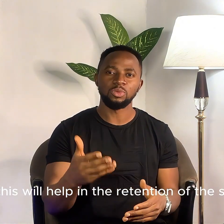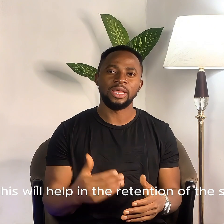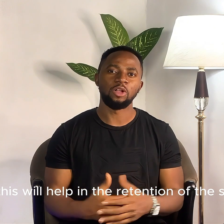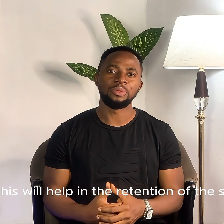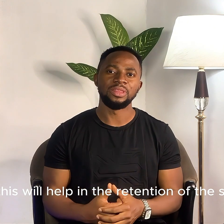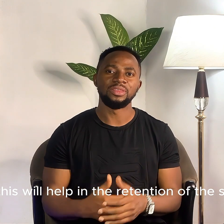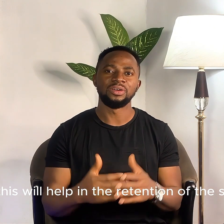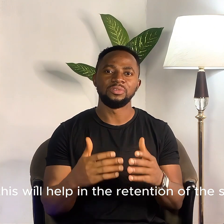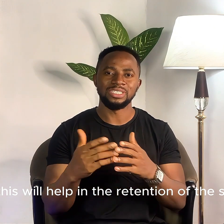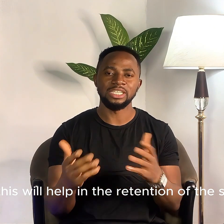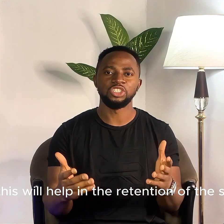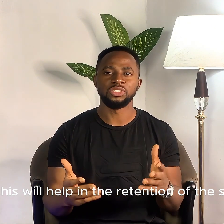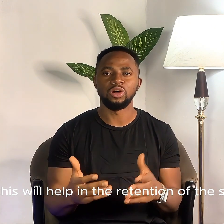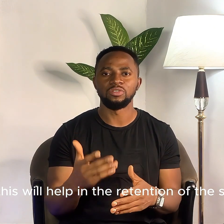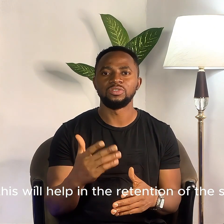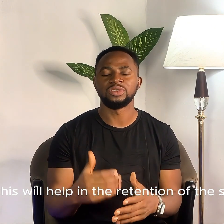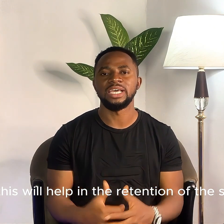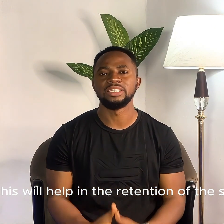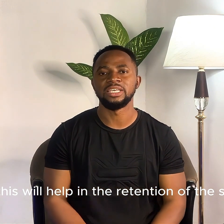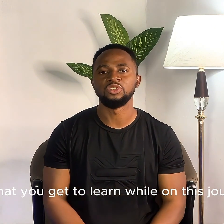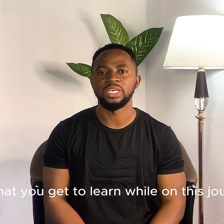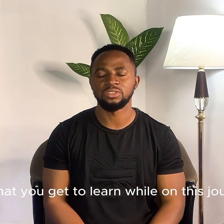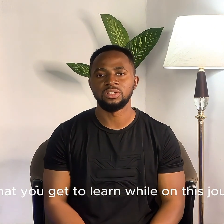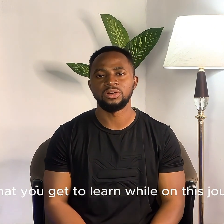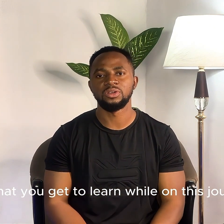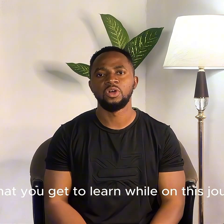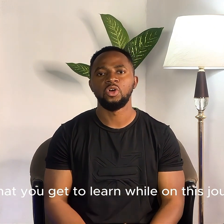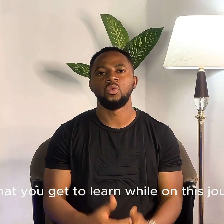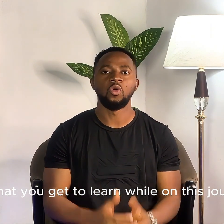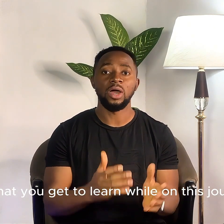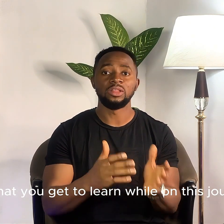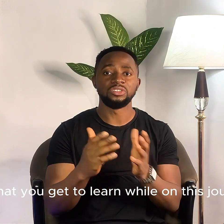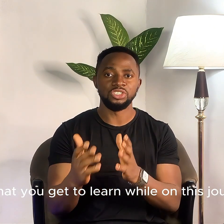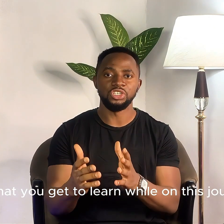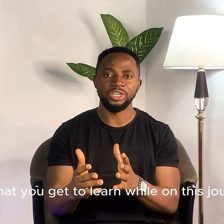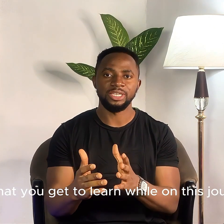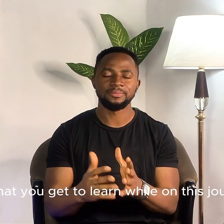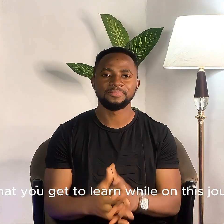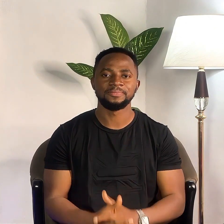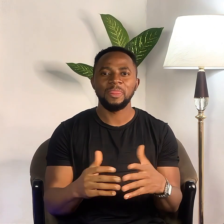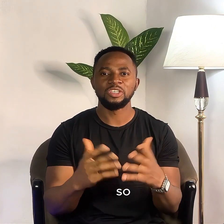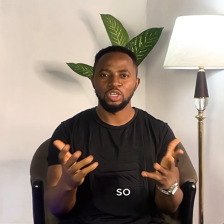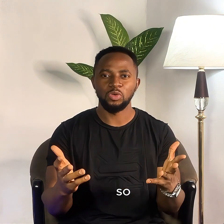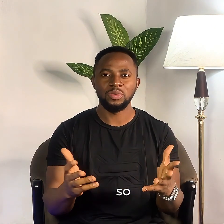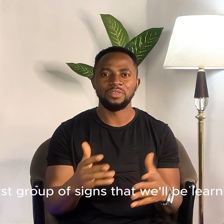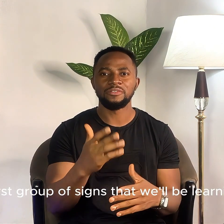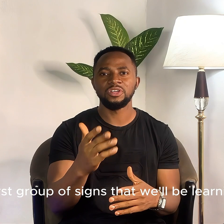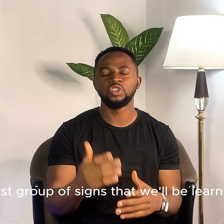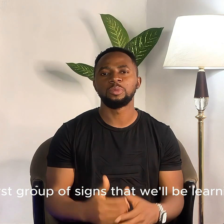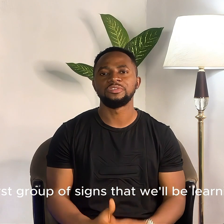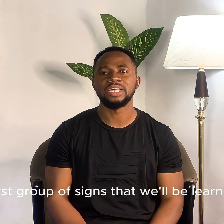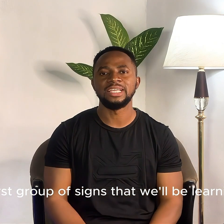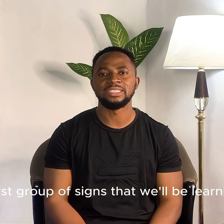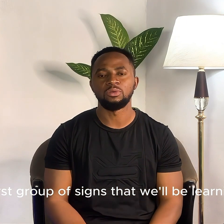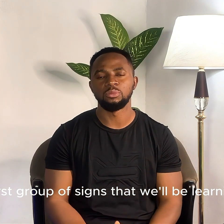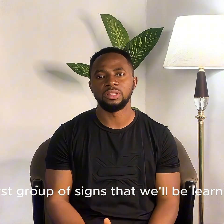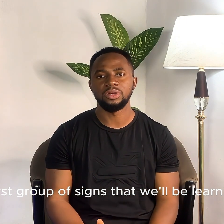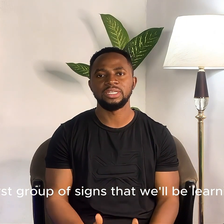will help in the retention of the signs that you get to learn while on this journey. So the first group of signs that we'll be learning